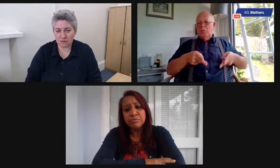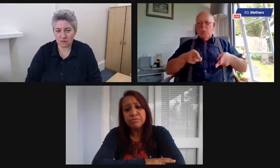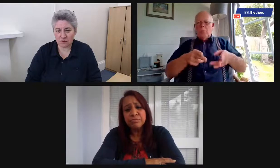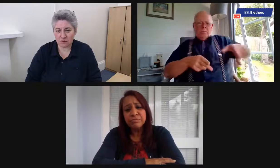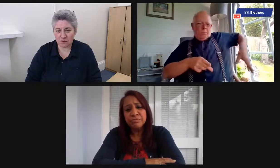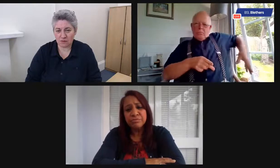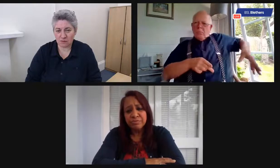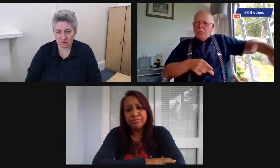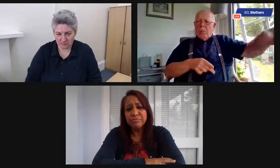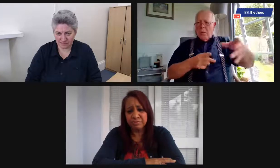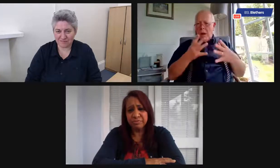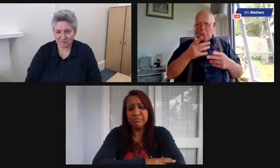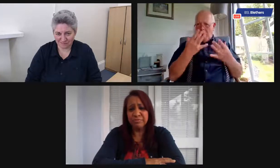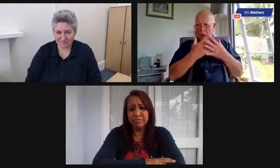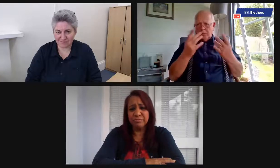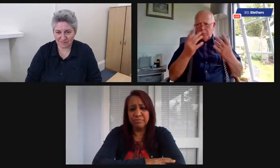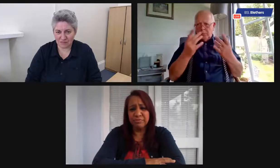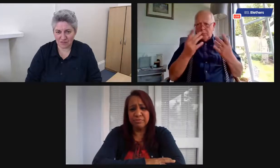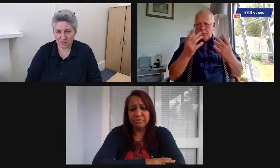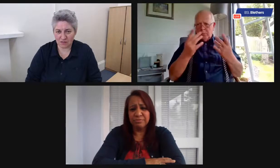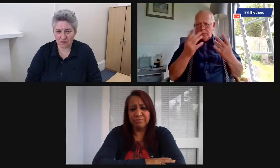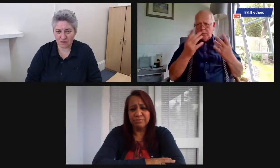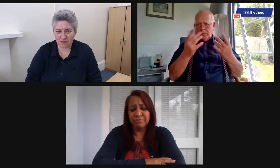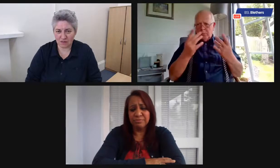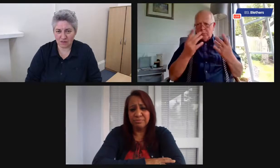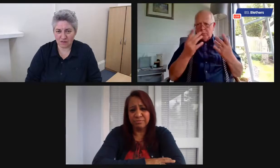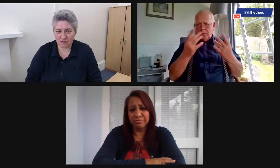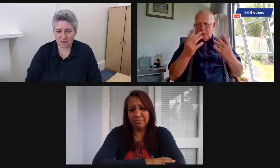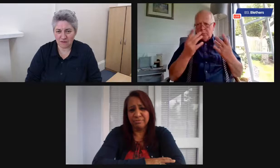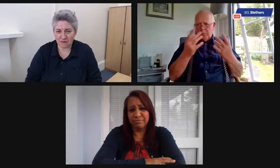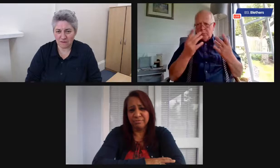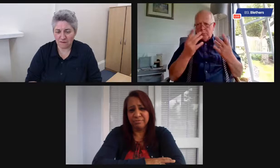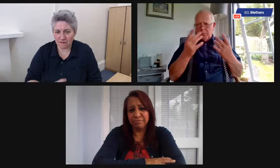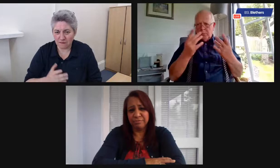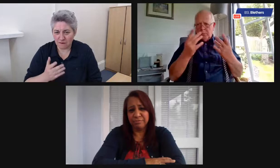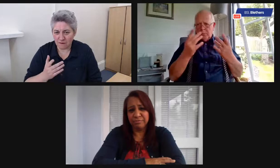but here where I live, roundabouts and borders and, kind of